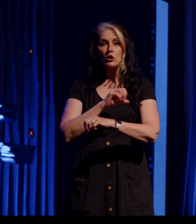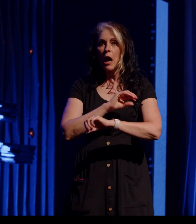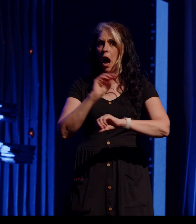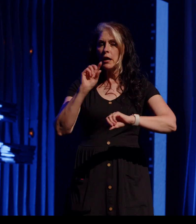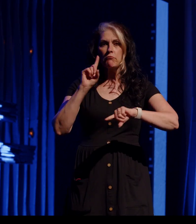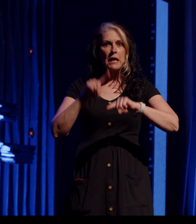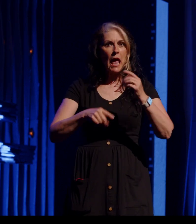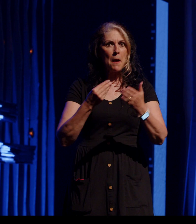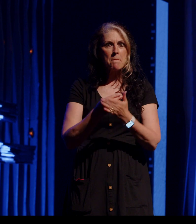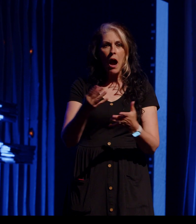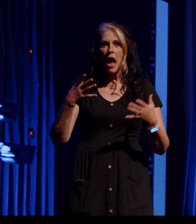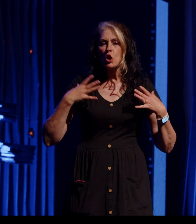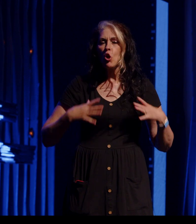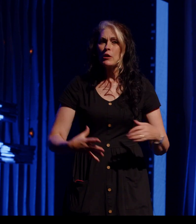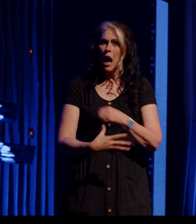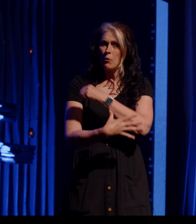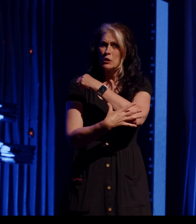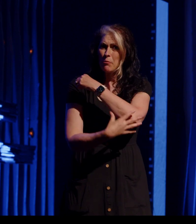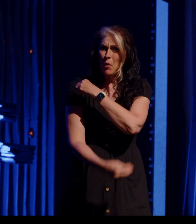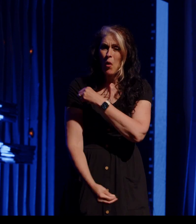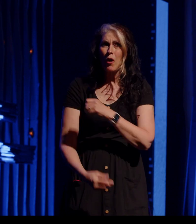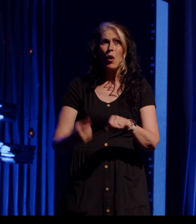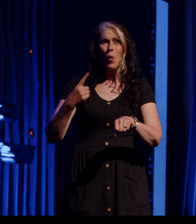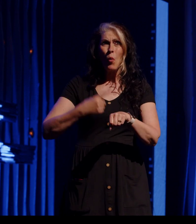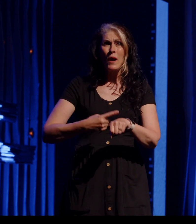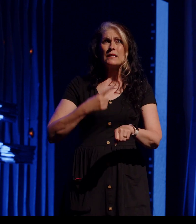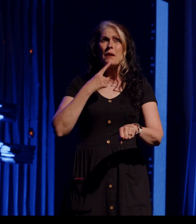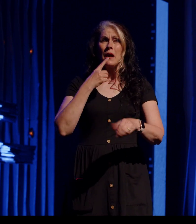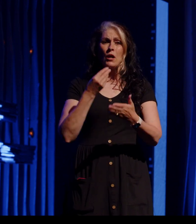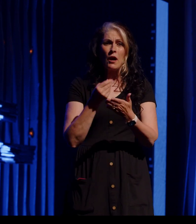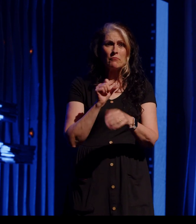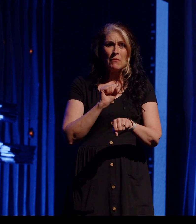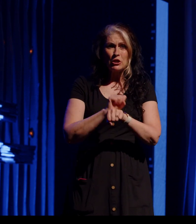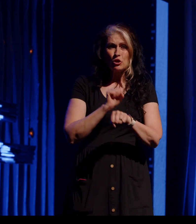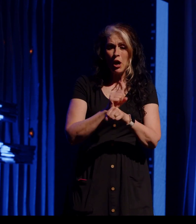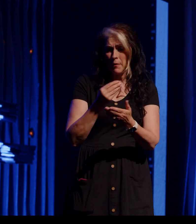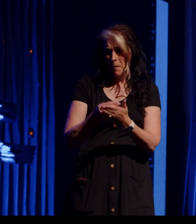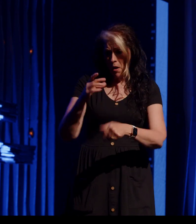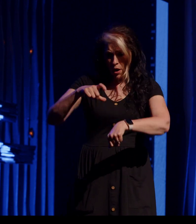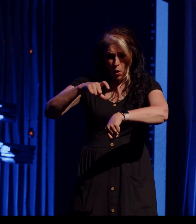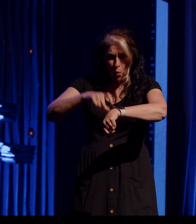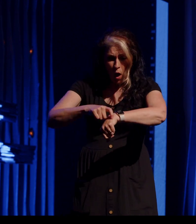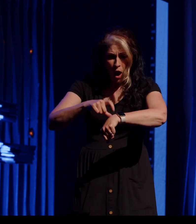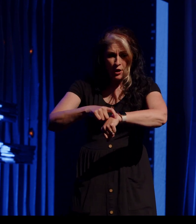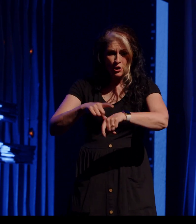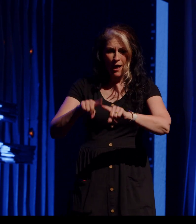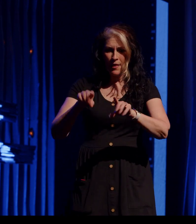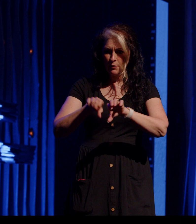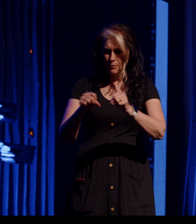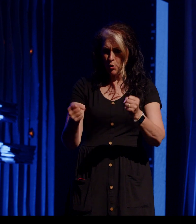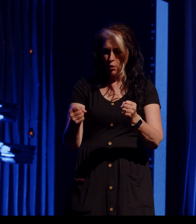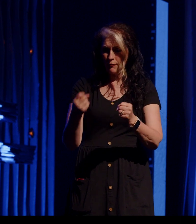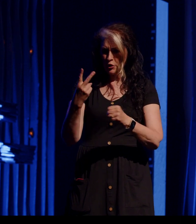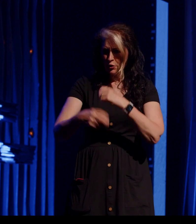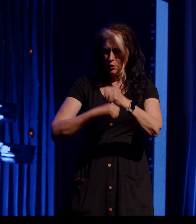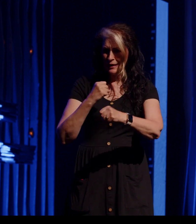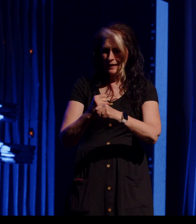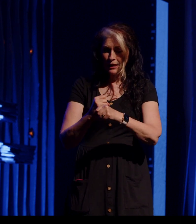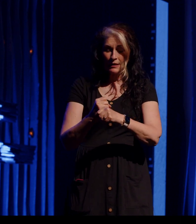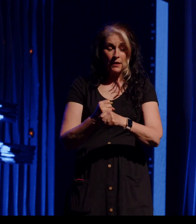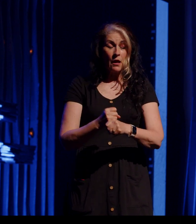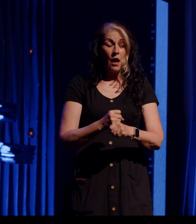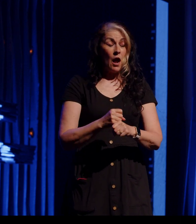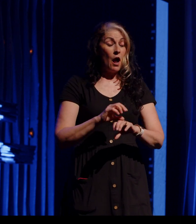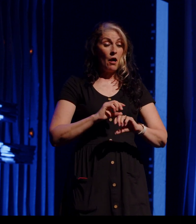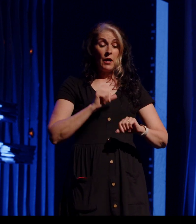clothes. I thought I got a good job one time, and I went out and bought you a watch that watch had been broken for 2 years, and then I didn't get